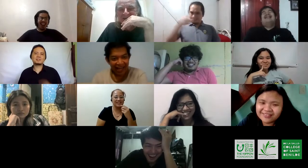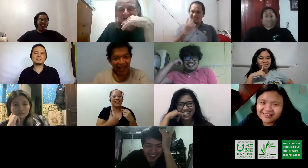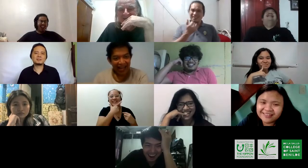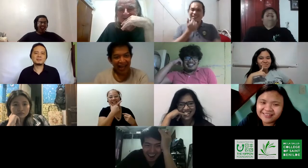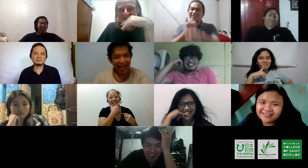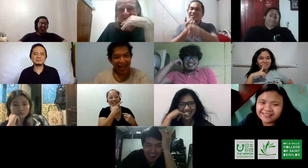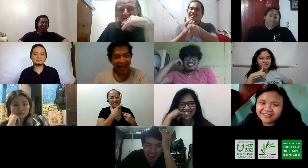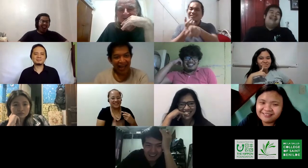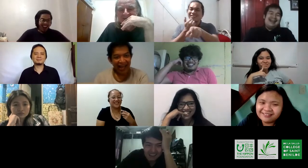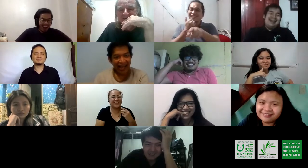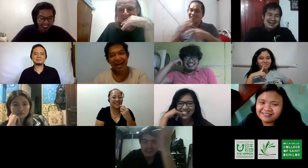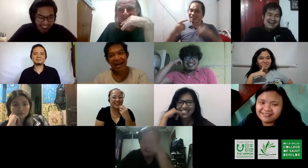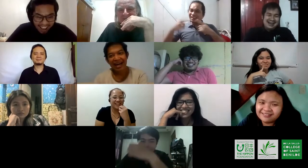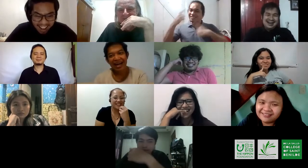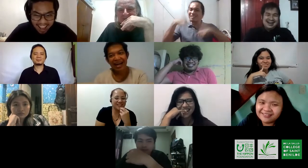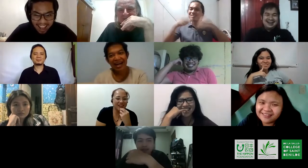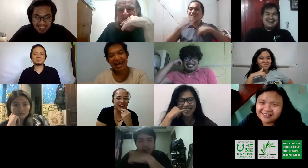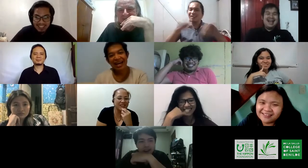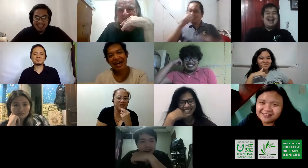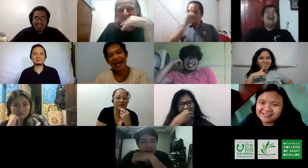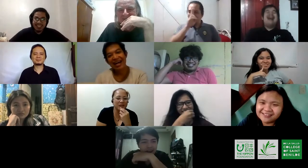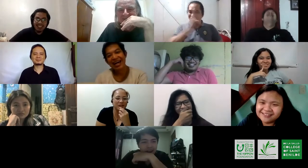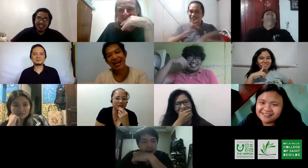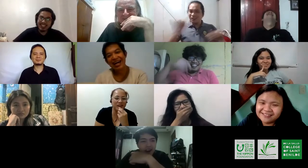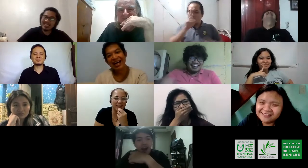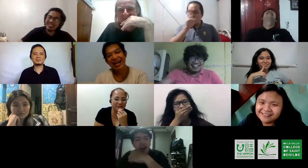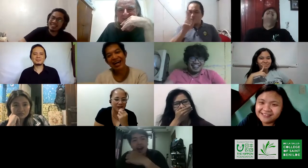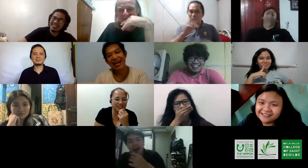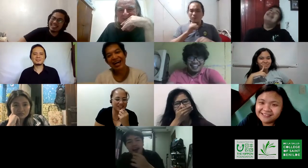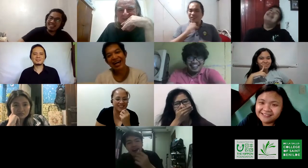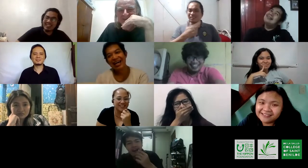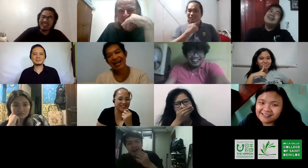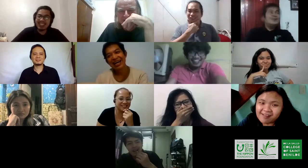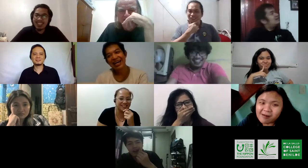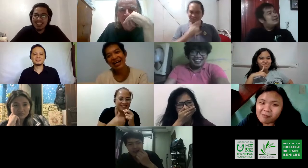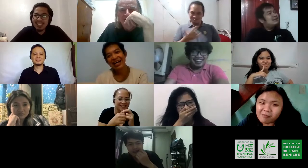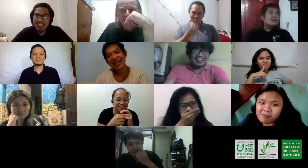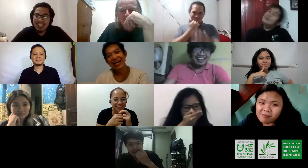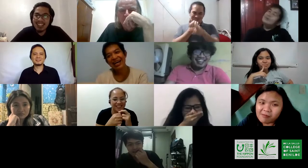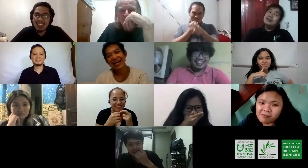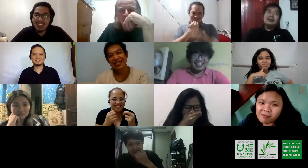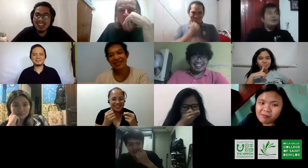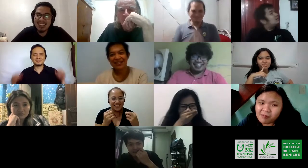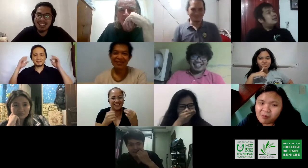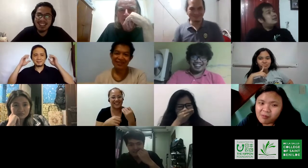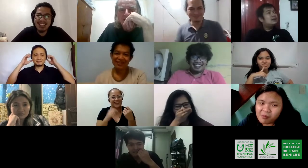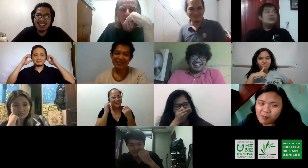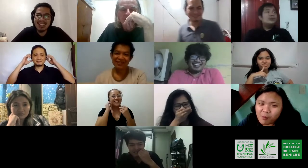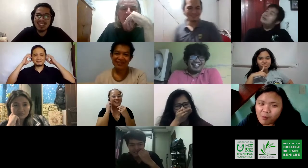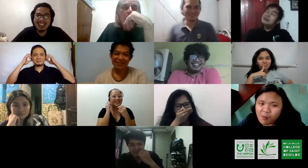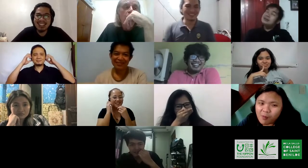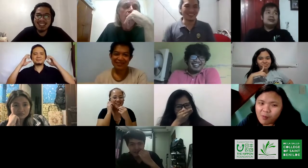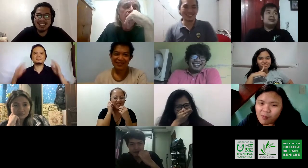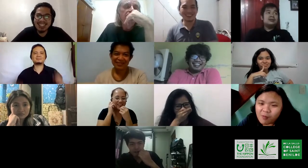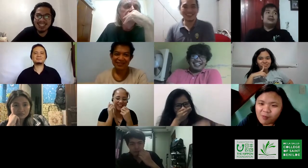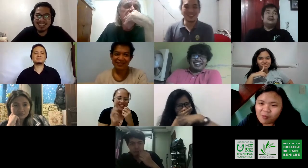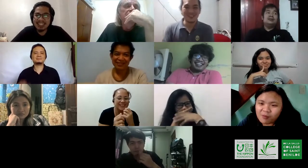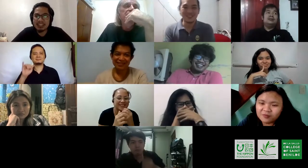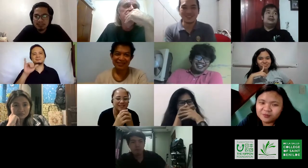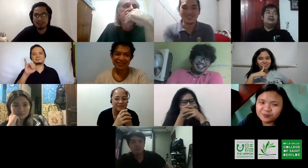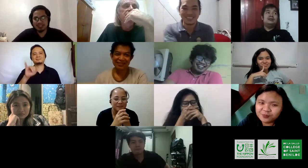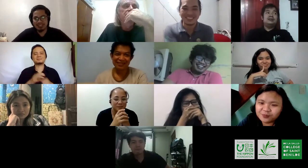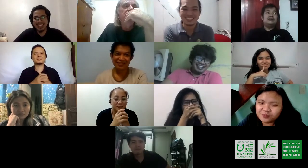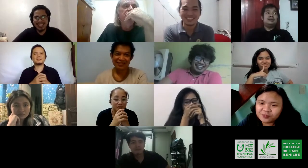Because okay. you signed like this. So I don't know what you're talking about. That's what Yeah. she said. Yeah. Well, I